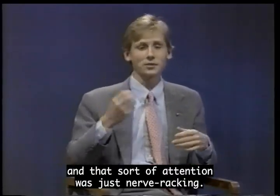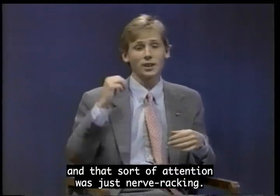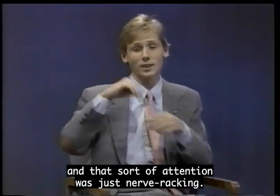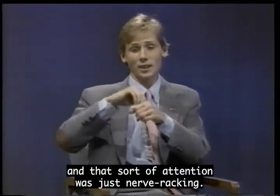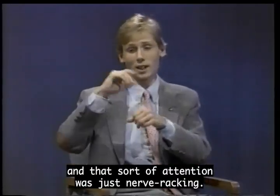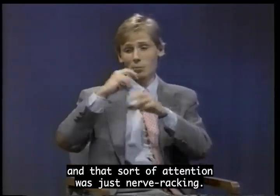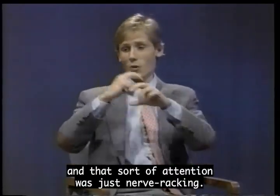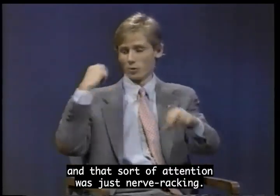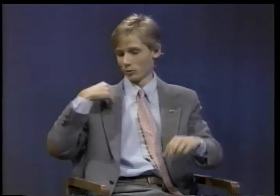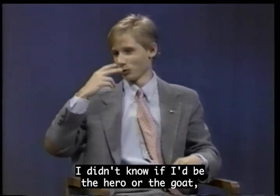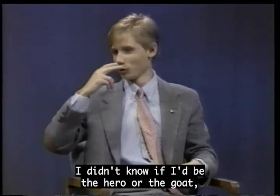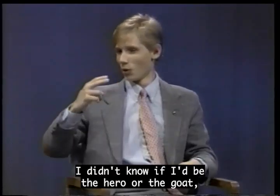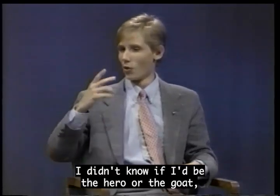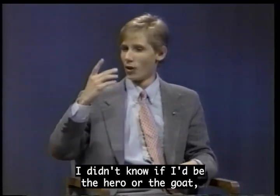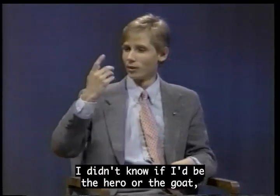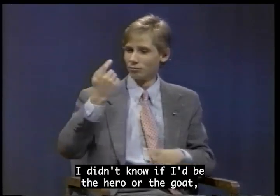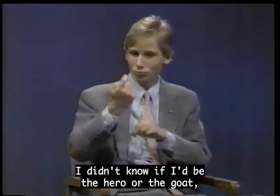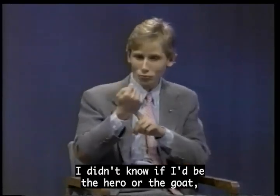I didn't know if I'd be the hero or the goat,